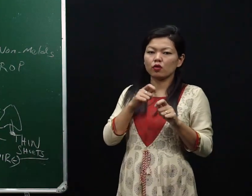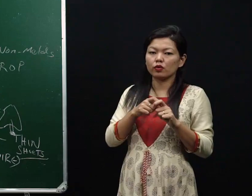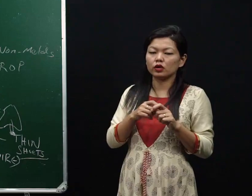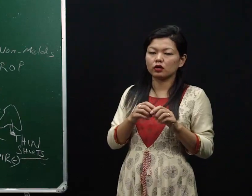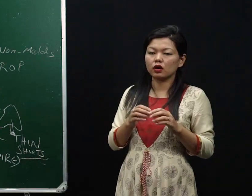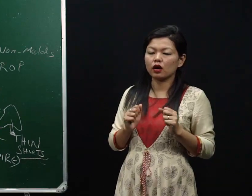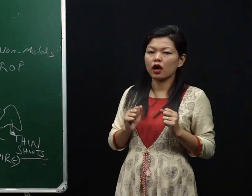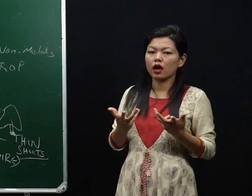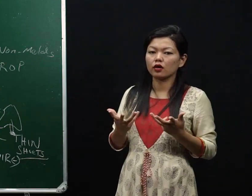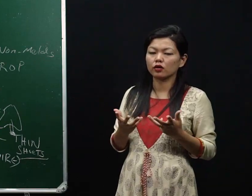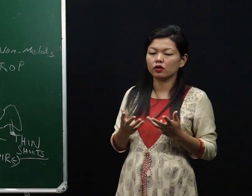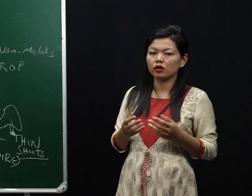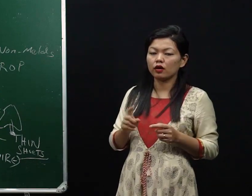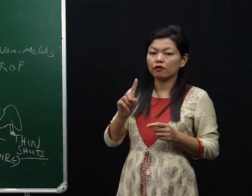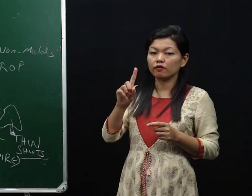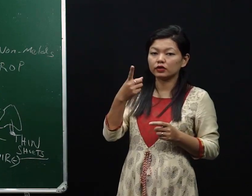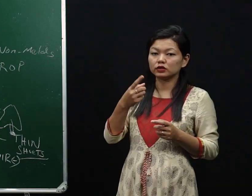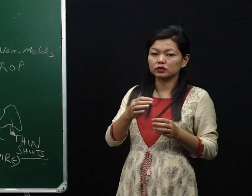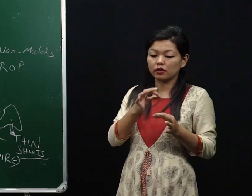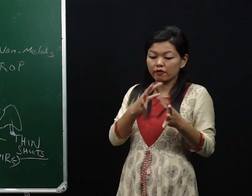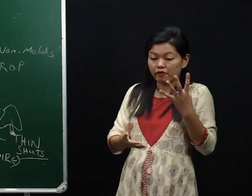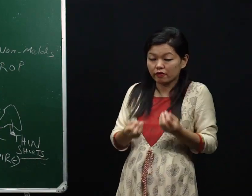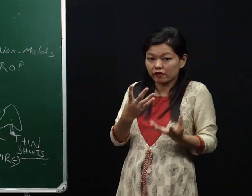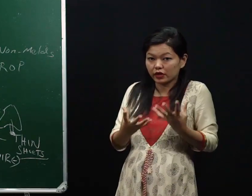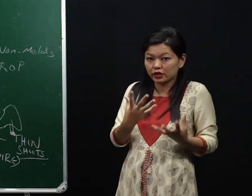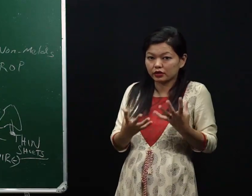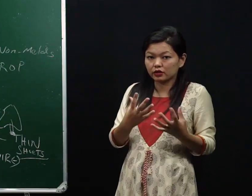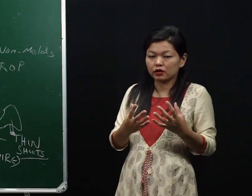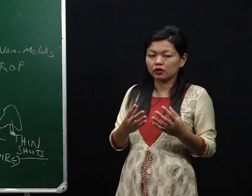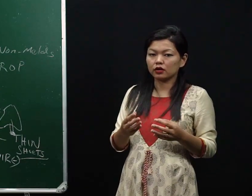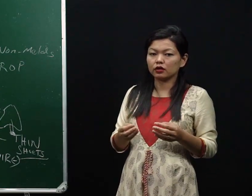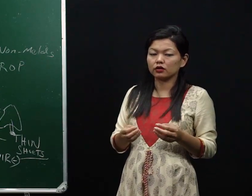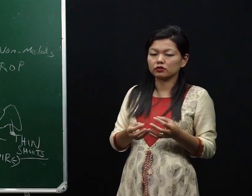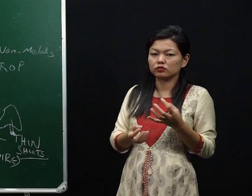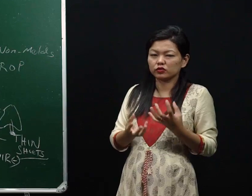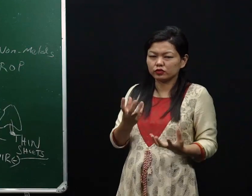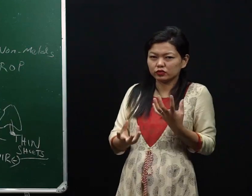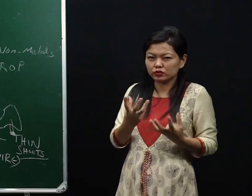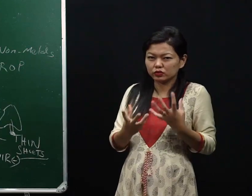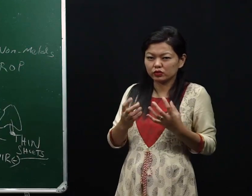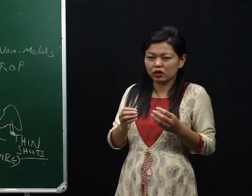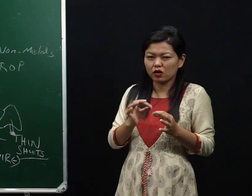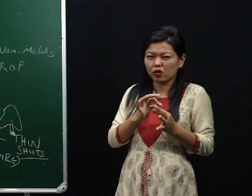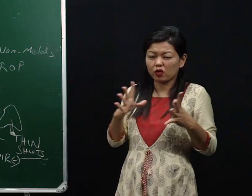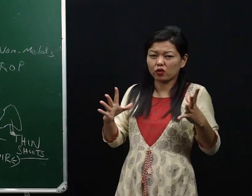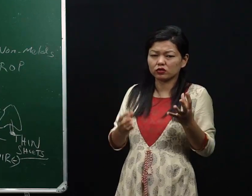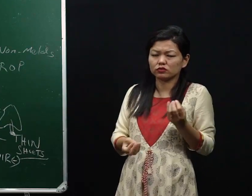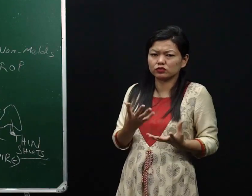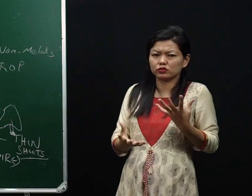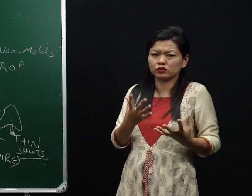melting is done, they will be drawn into a wire. And that's where you get this copper wire. Have you seen a